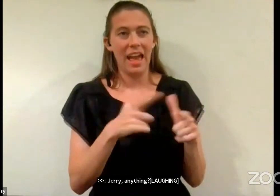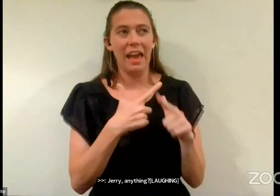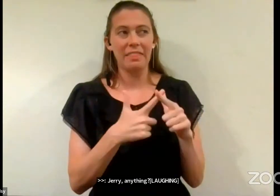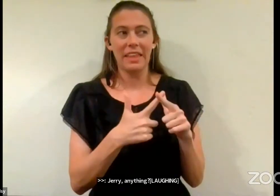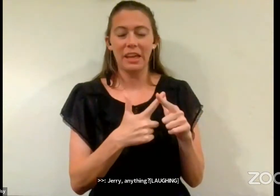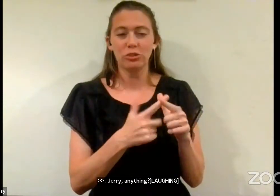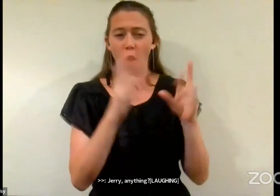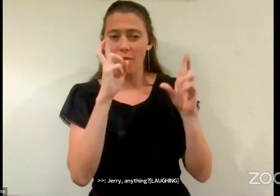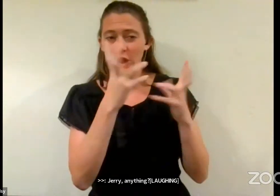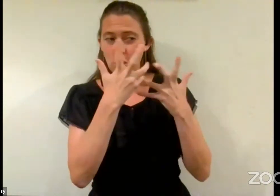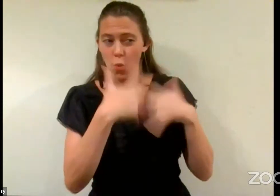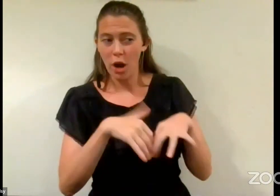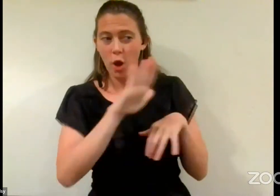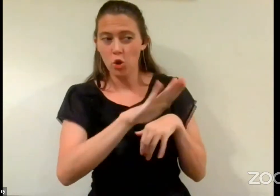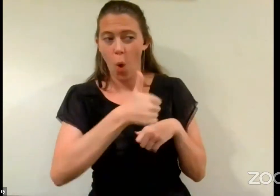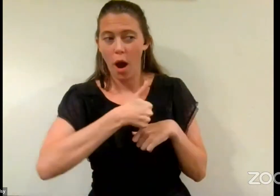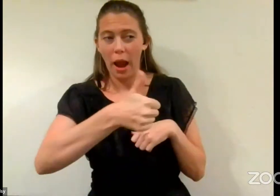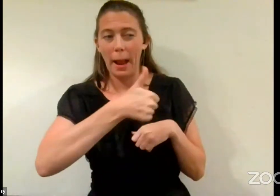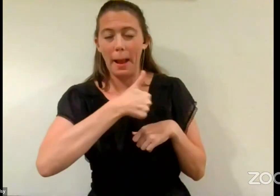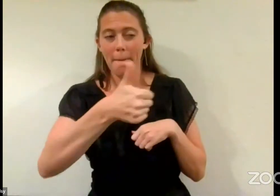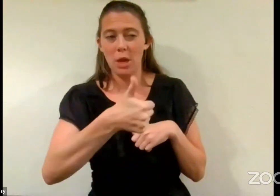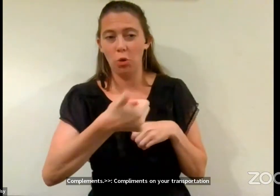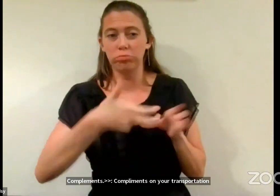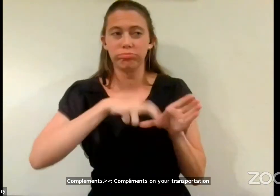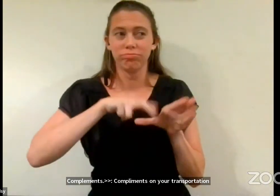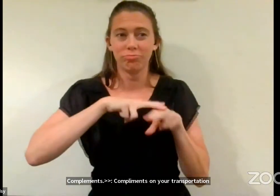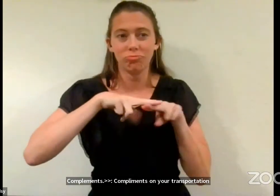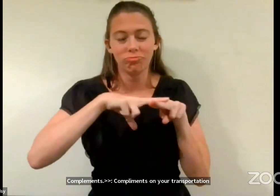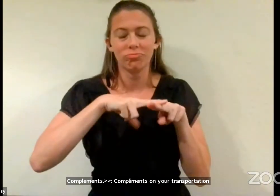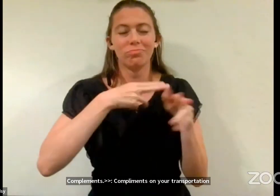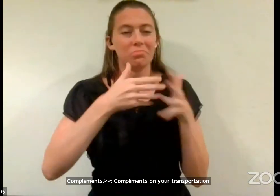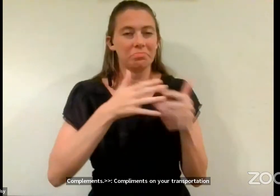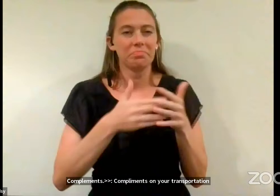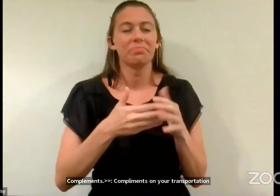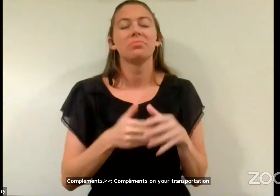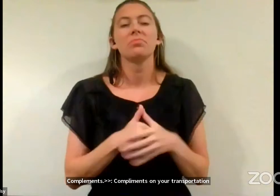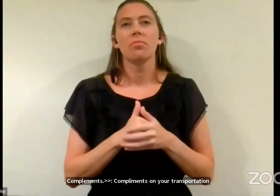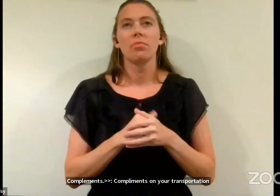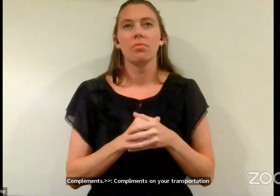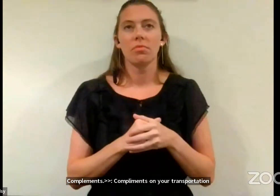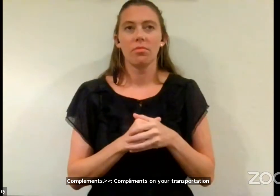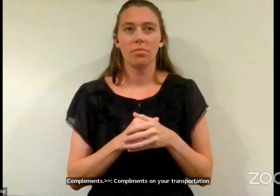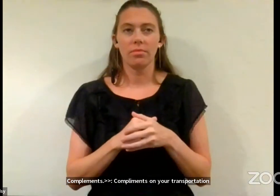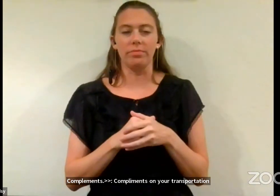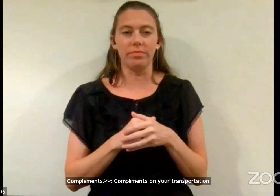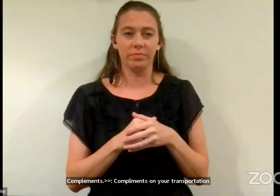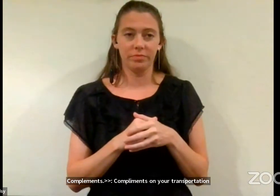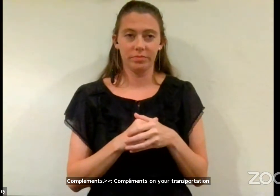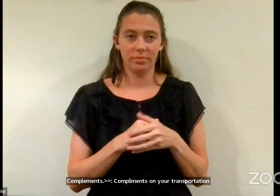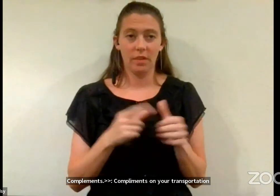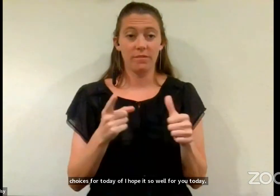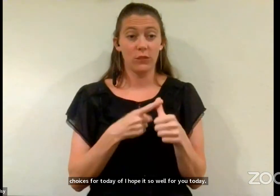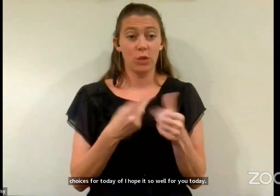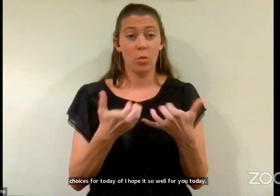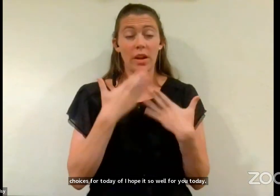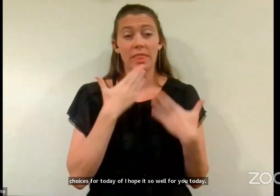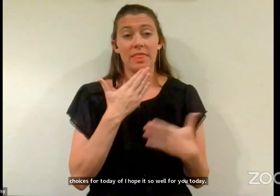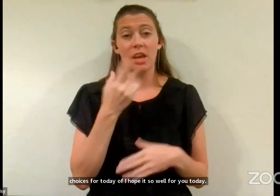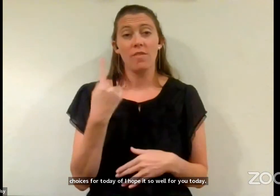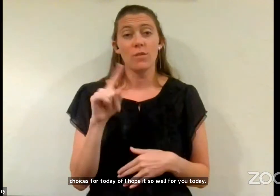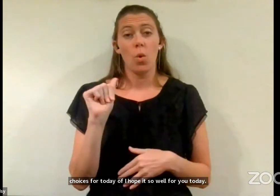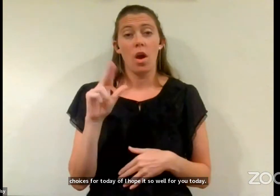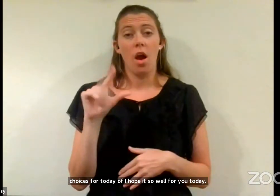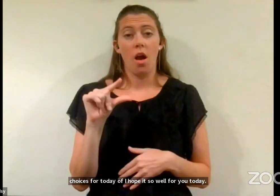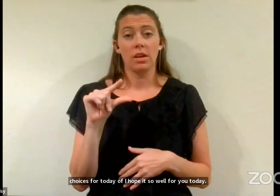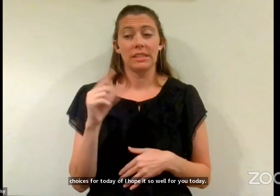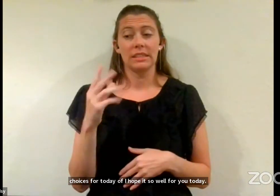for you. First, I'd like to thank you for, I believe, the August 15th date, if I'm